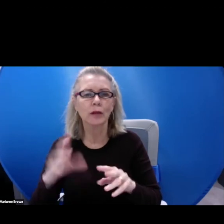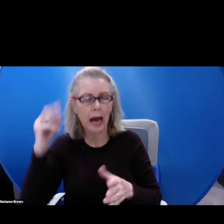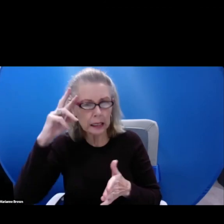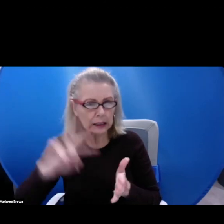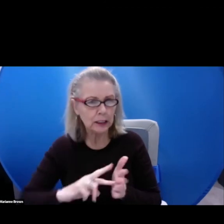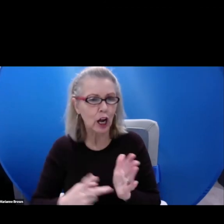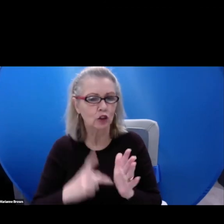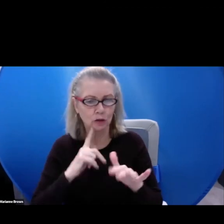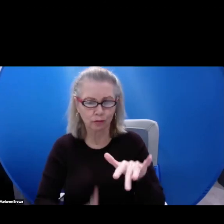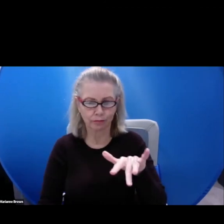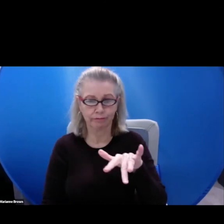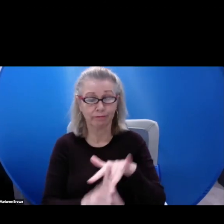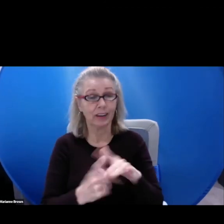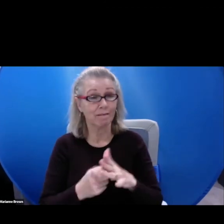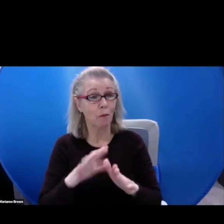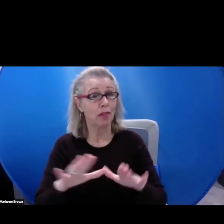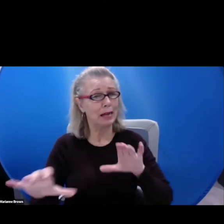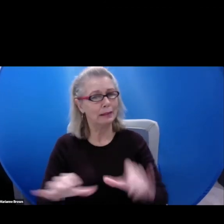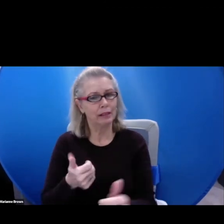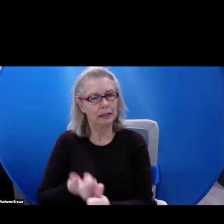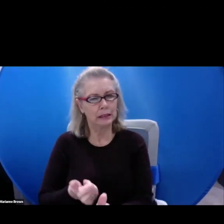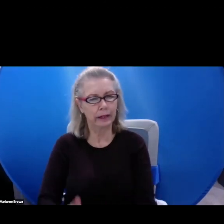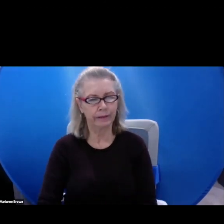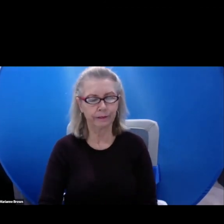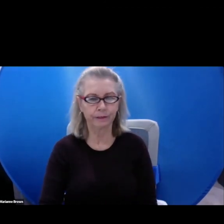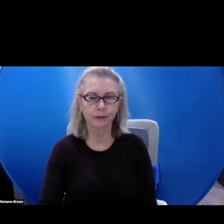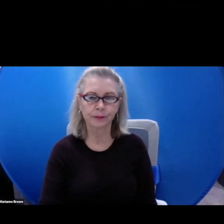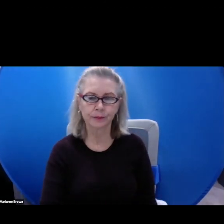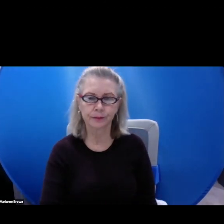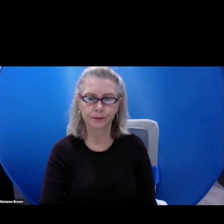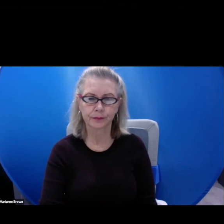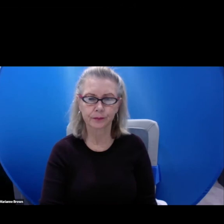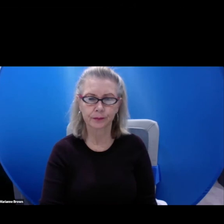of residency activities themselves.